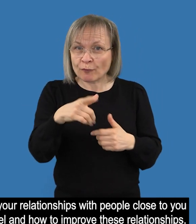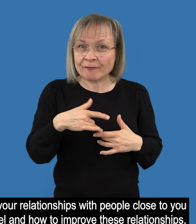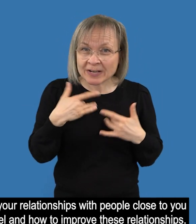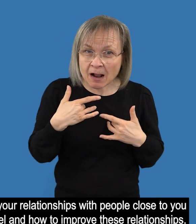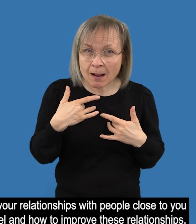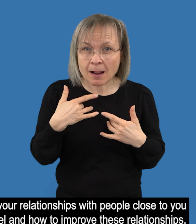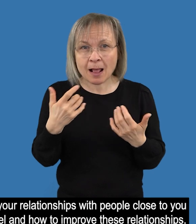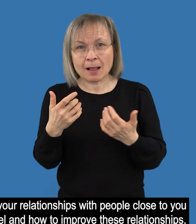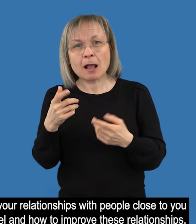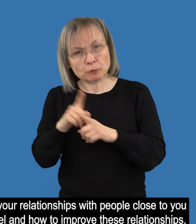relationships.